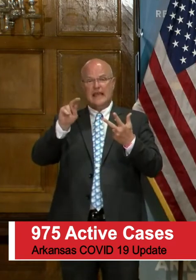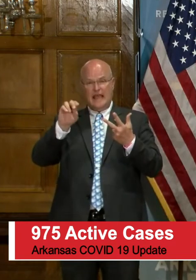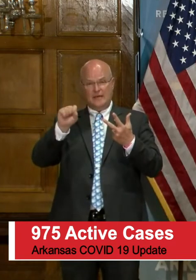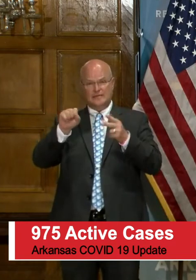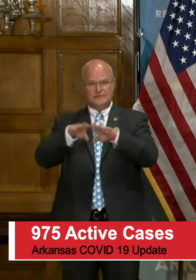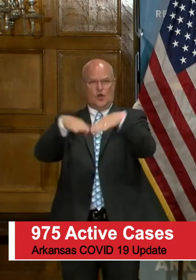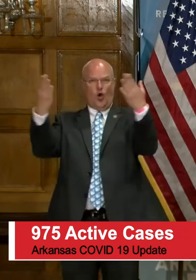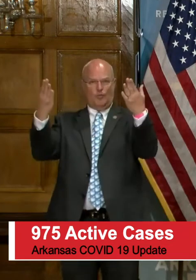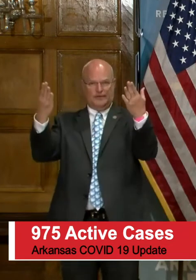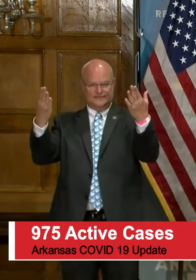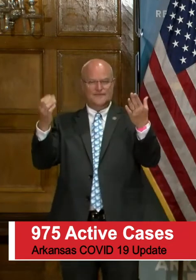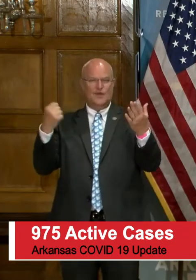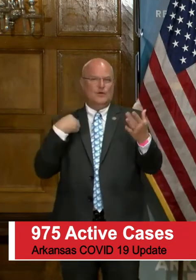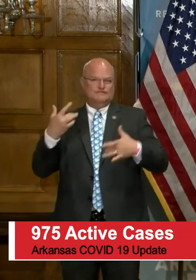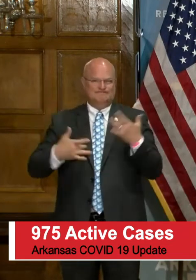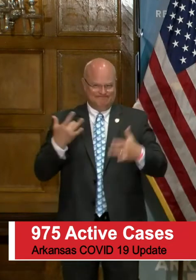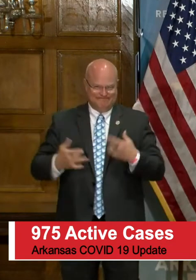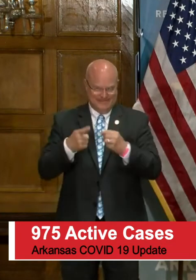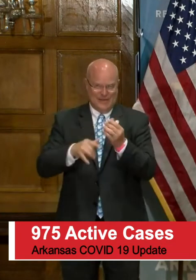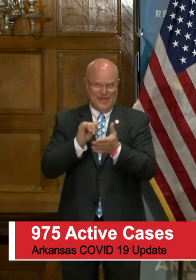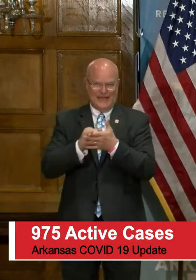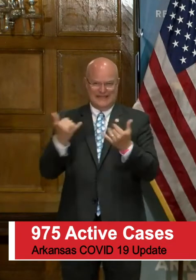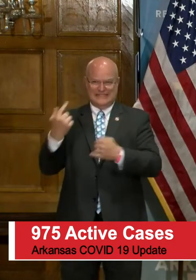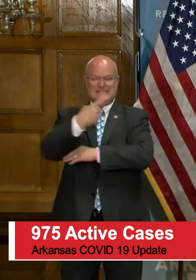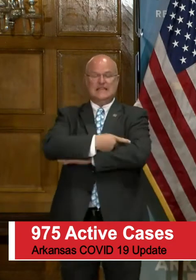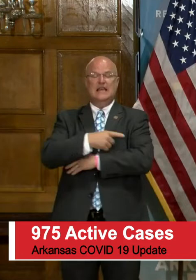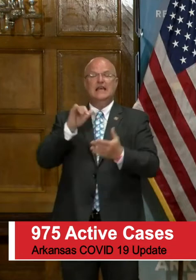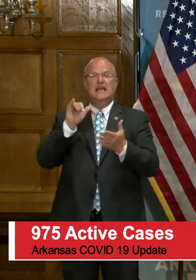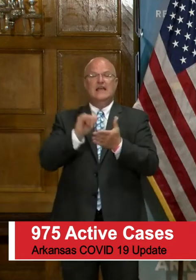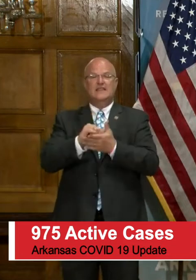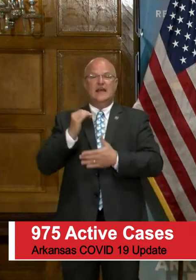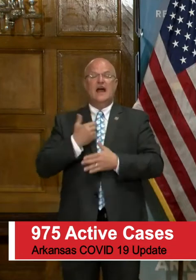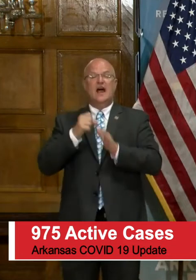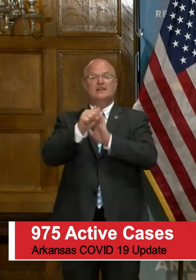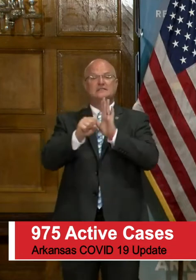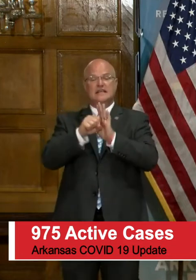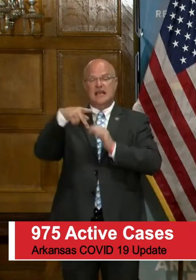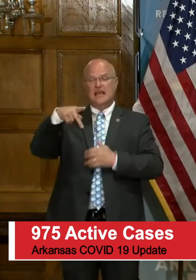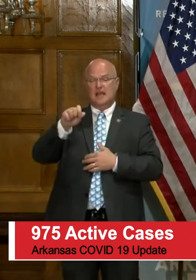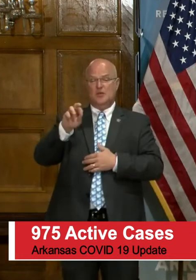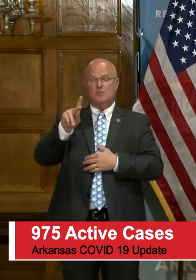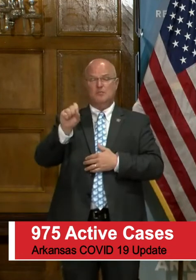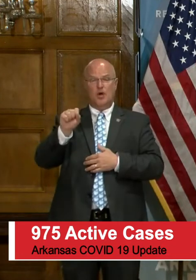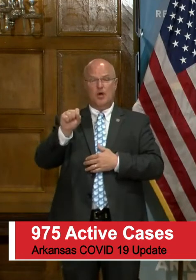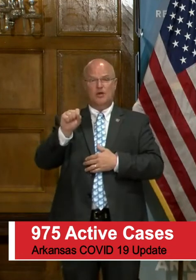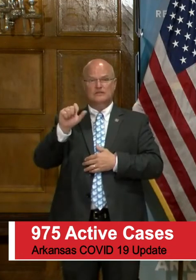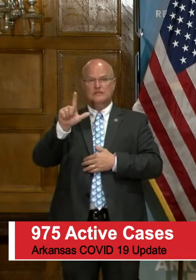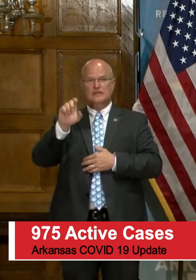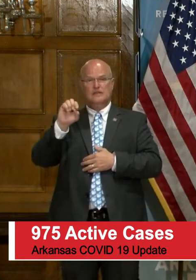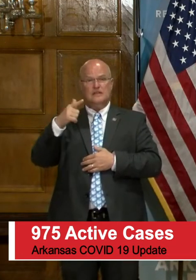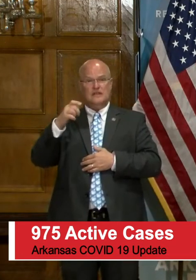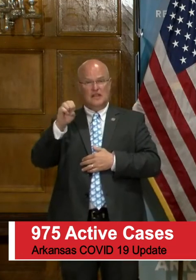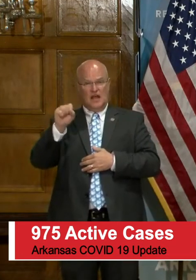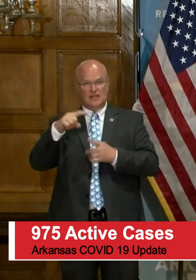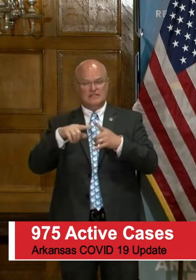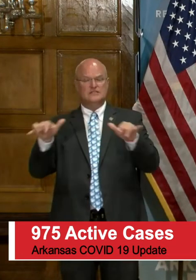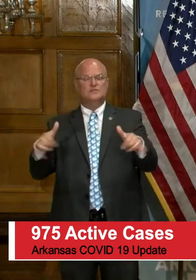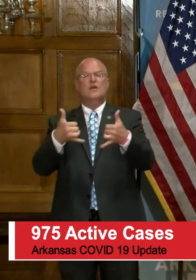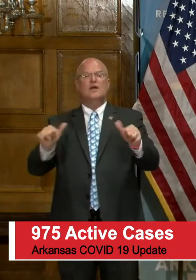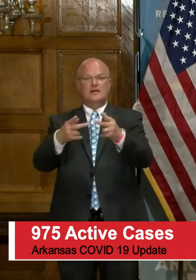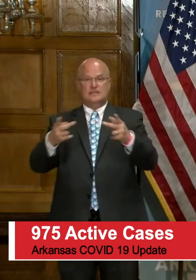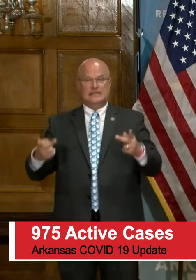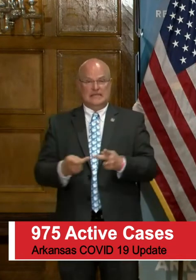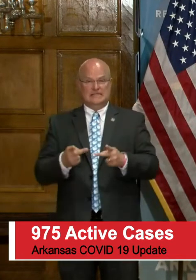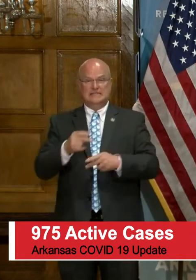usage again. And so we're excited about this day that our state parks, in terms of the lodges, and our recreational facilities